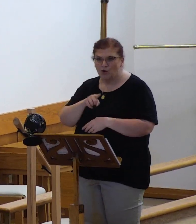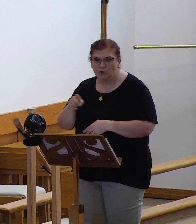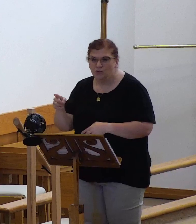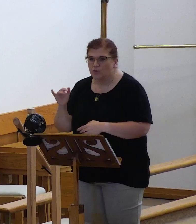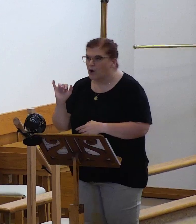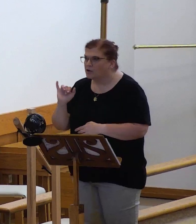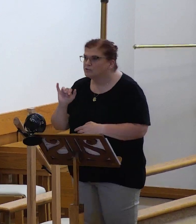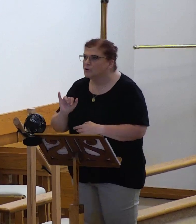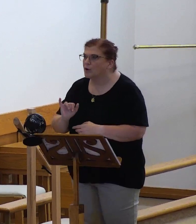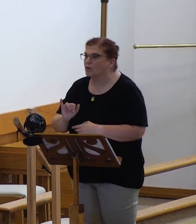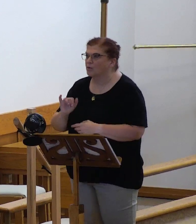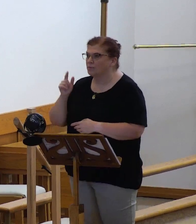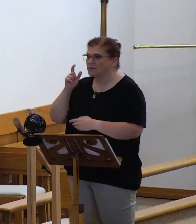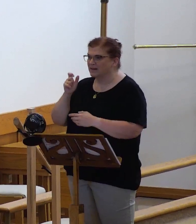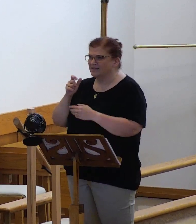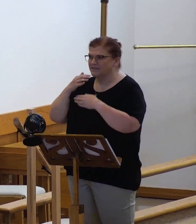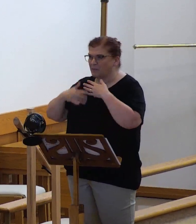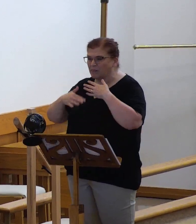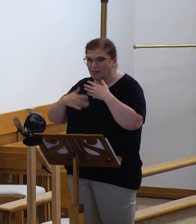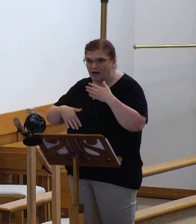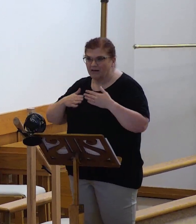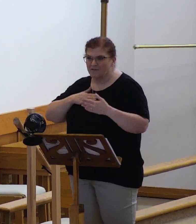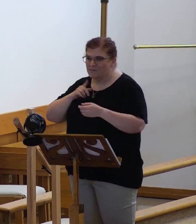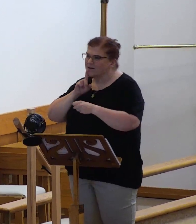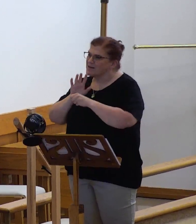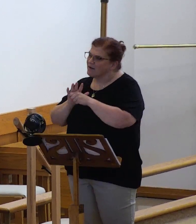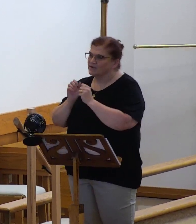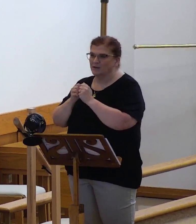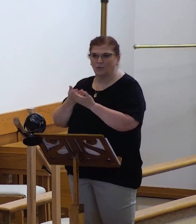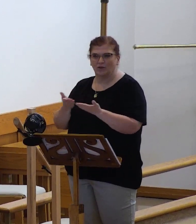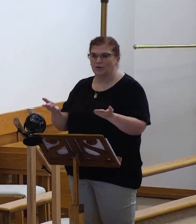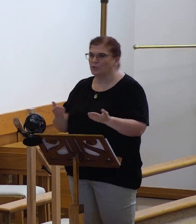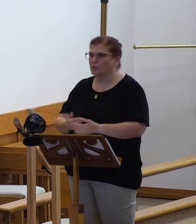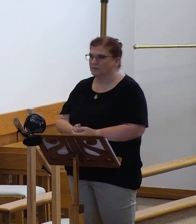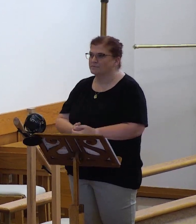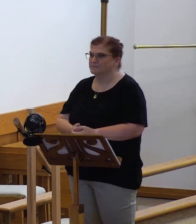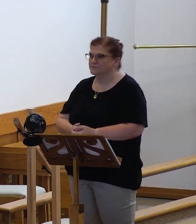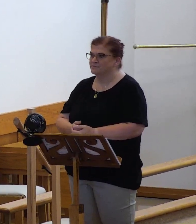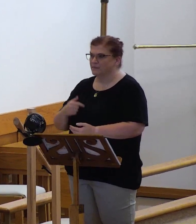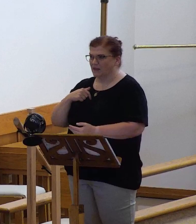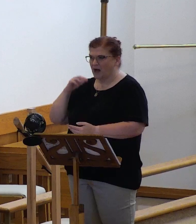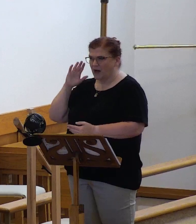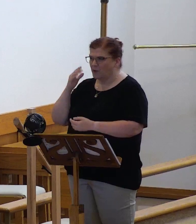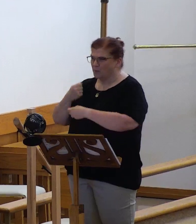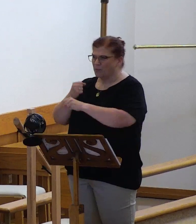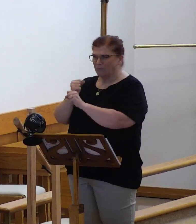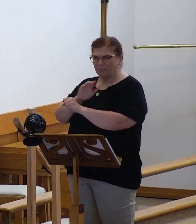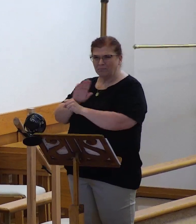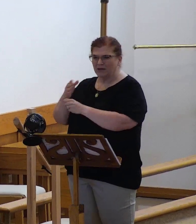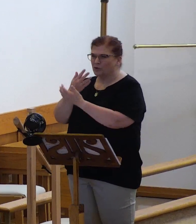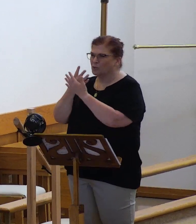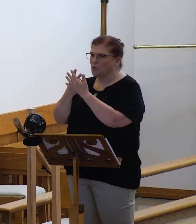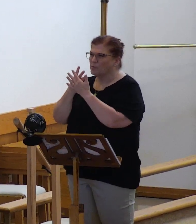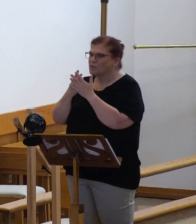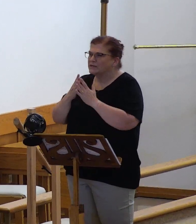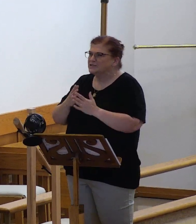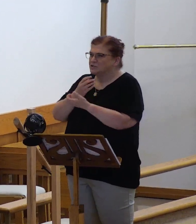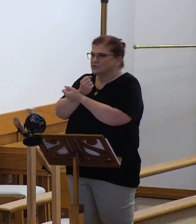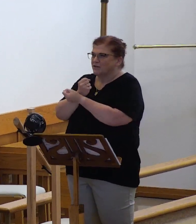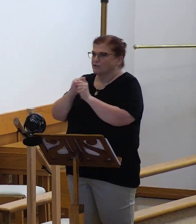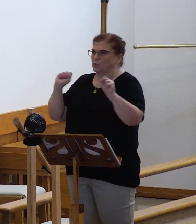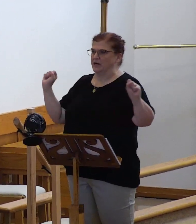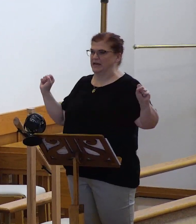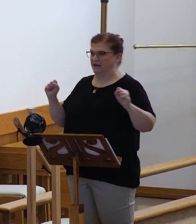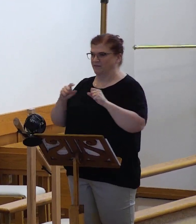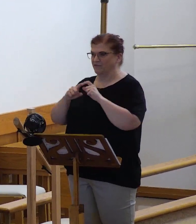also, because of the blood of my covenant with you, I will set your prisoners free from